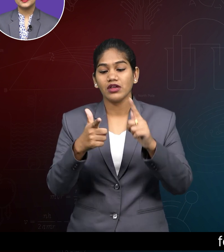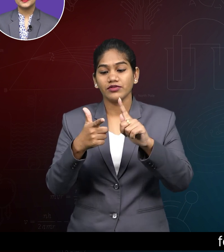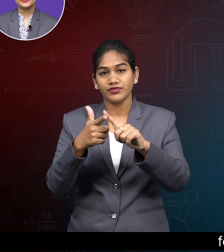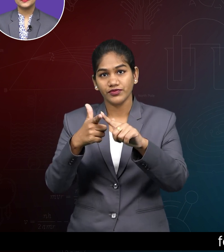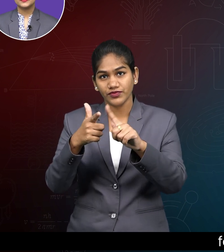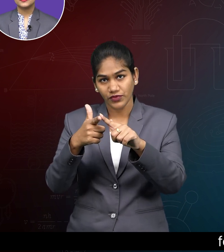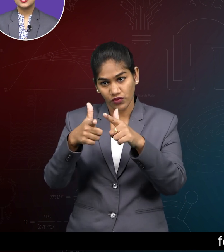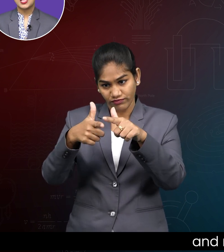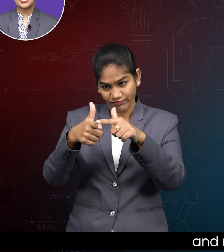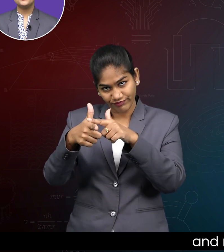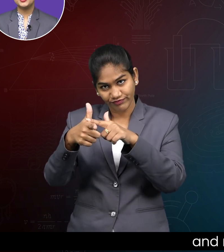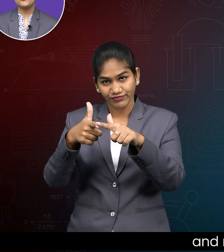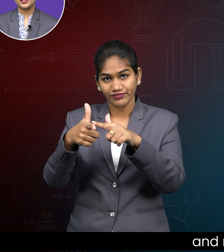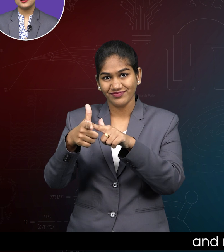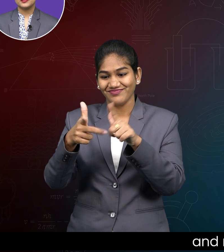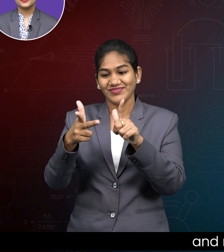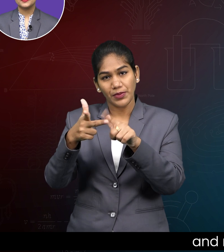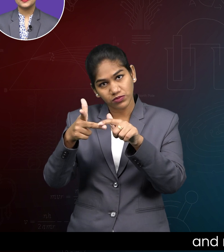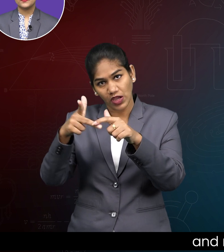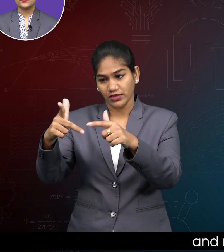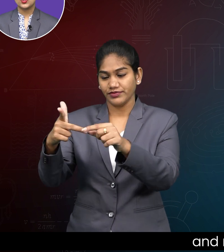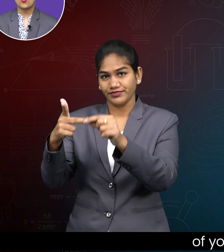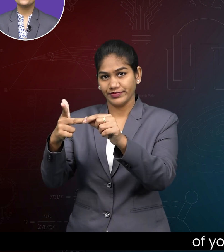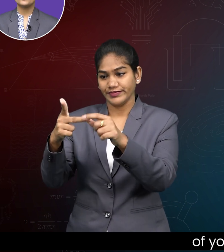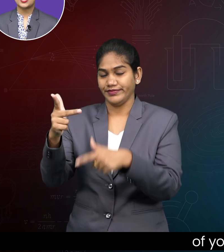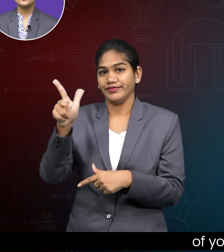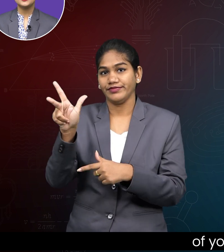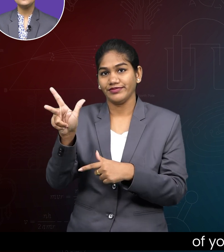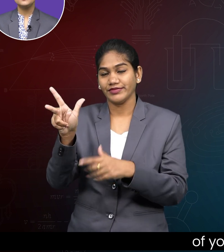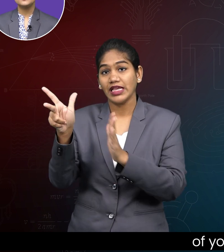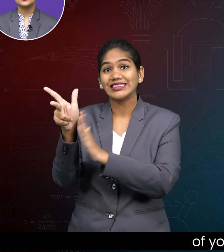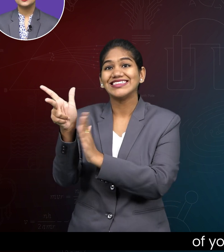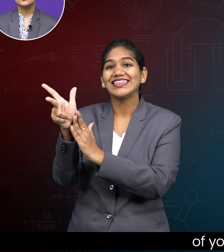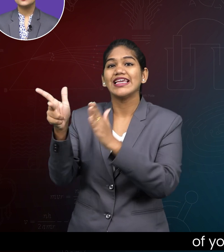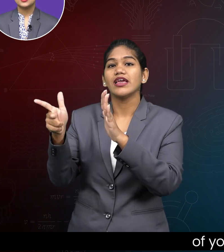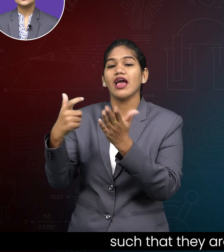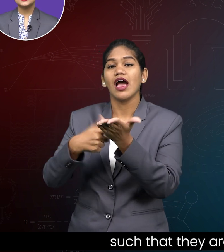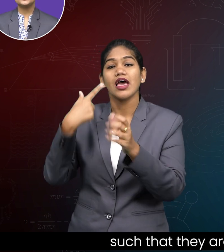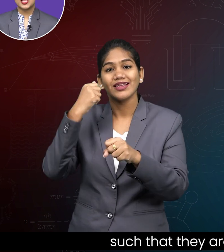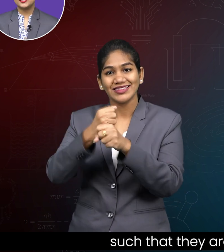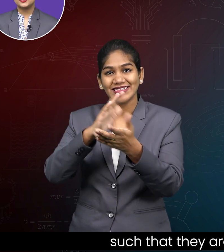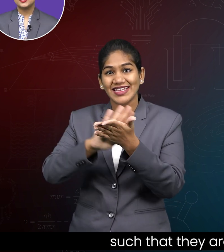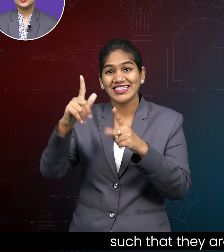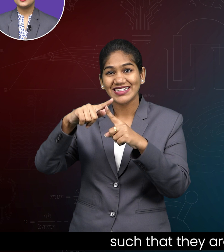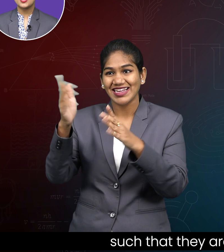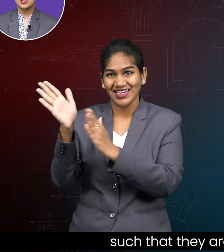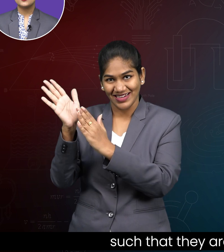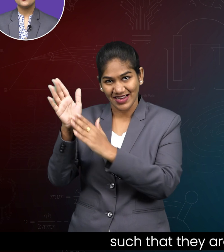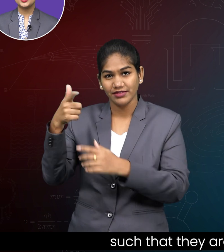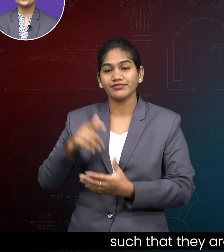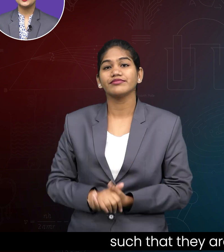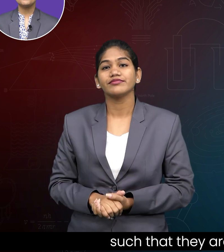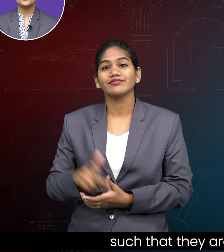forefinger and middle finger of your right hand such that they